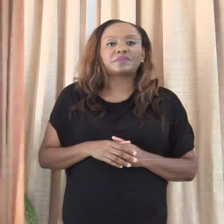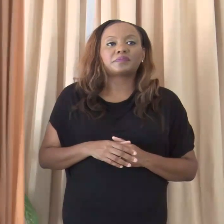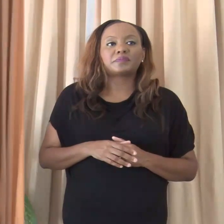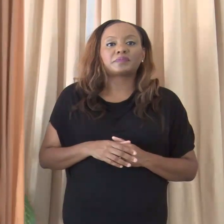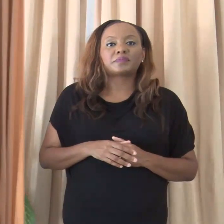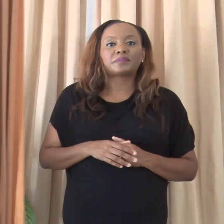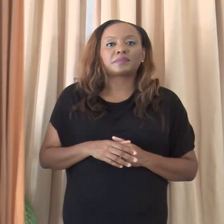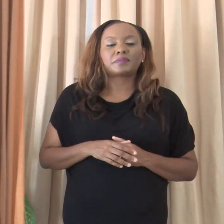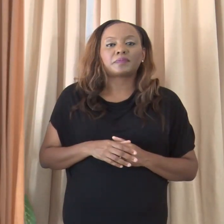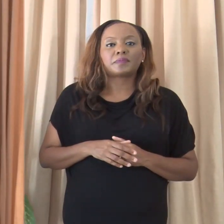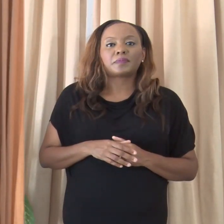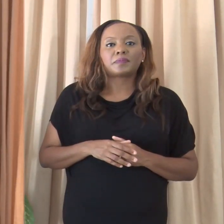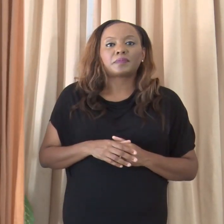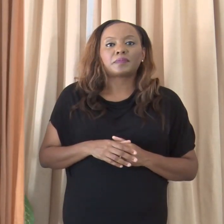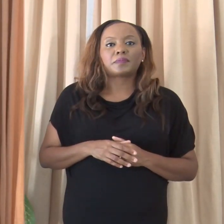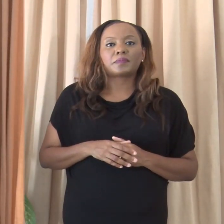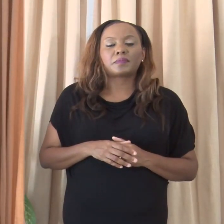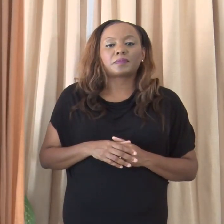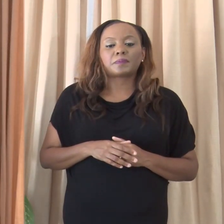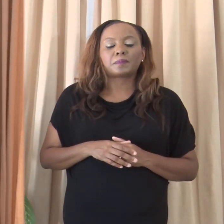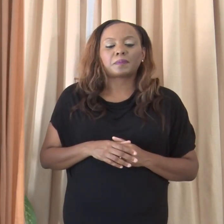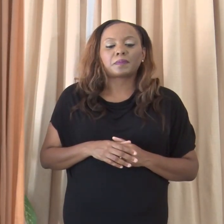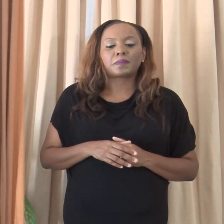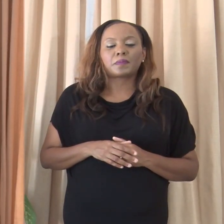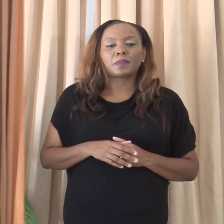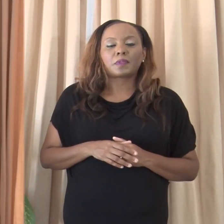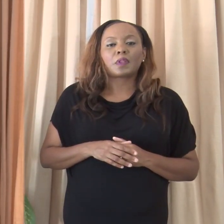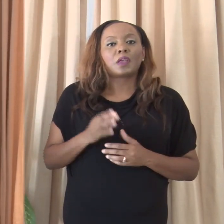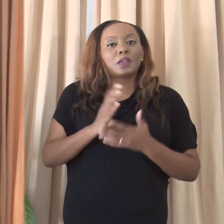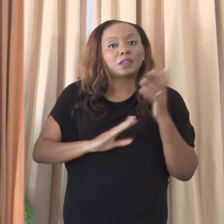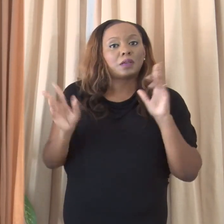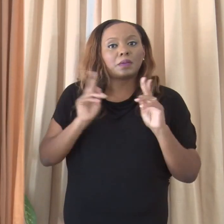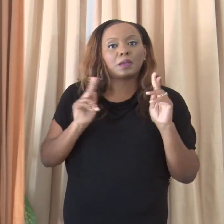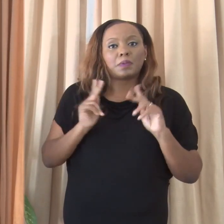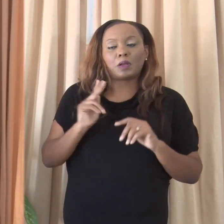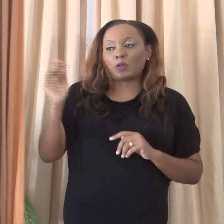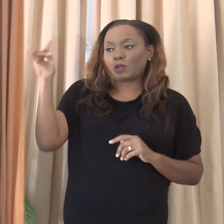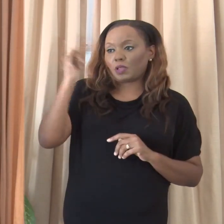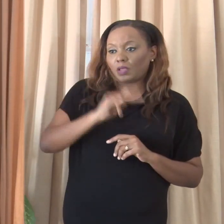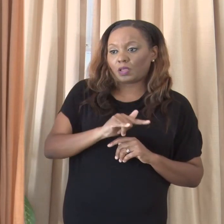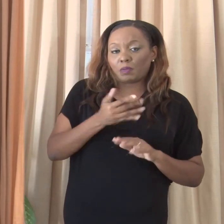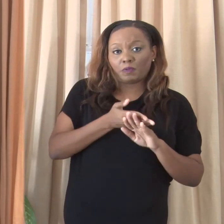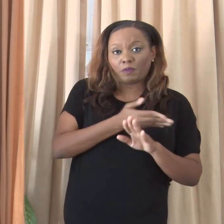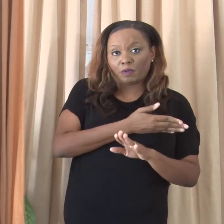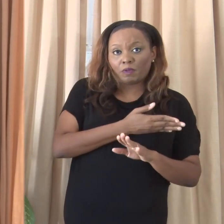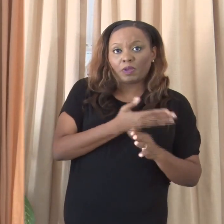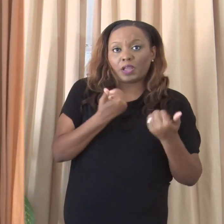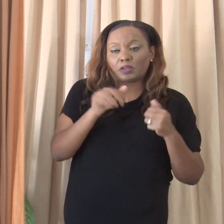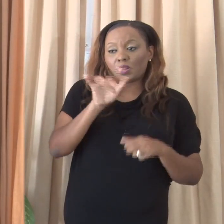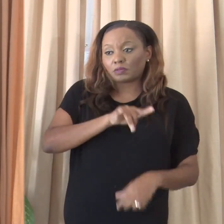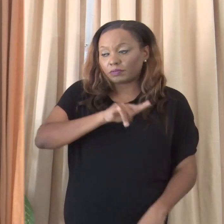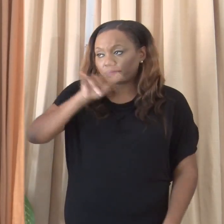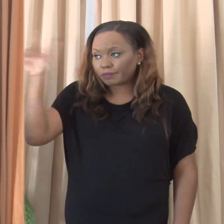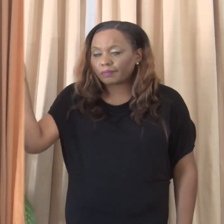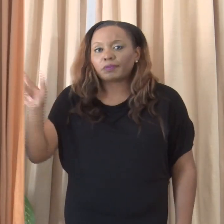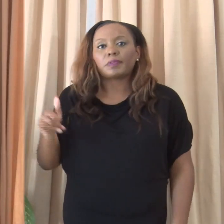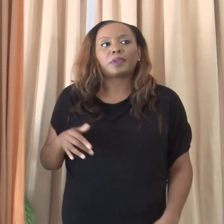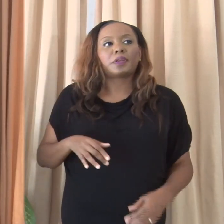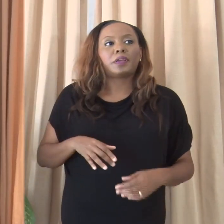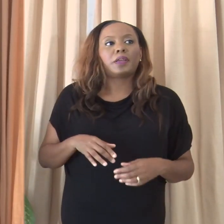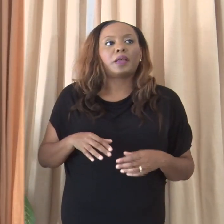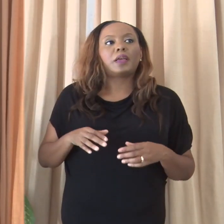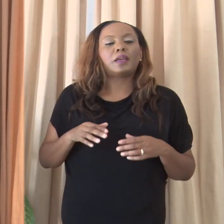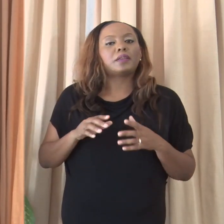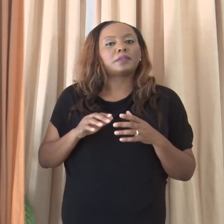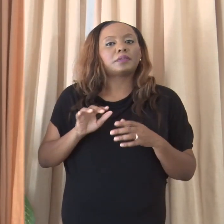UK nationals and other people who traveled here on Virgin is ongoing, and repatriation flights began